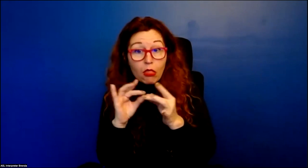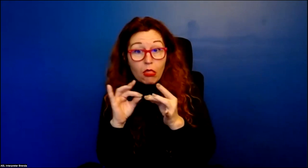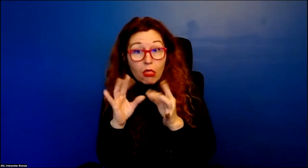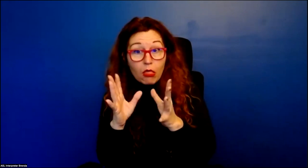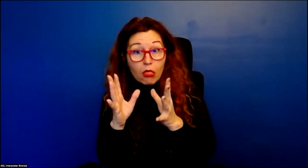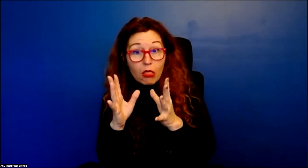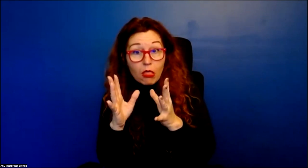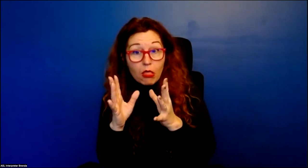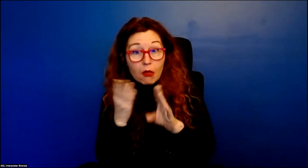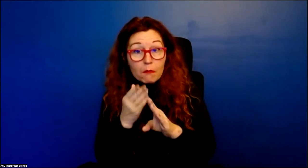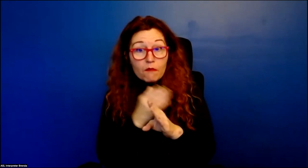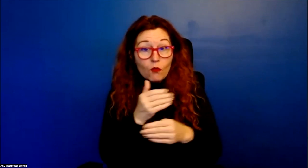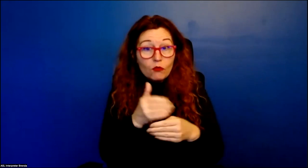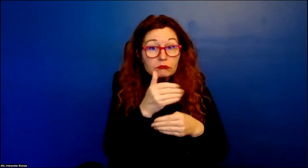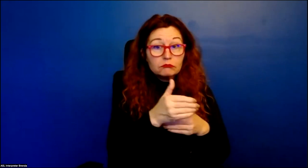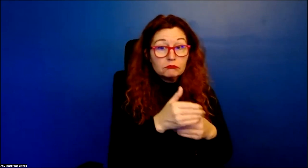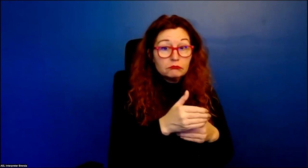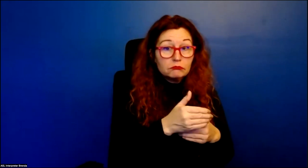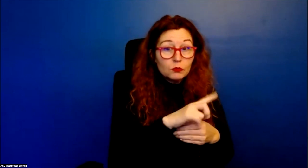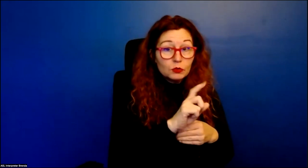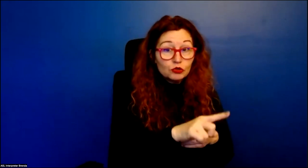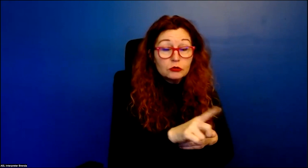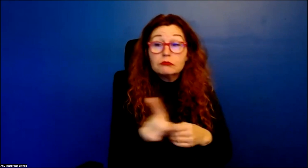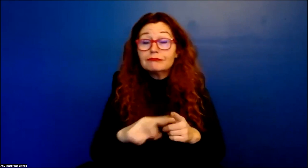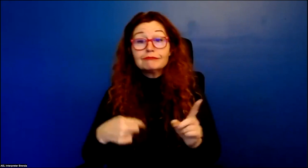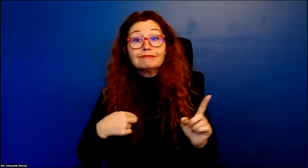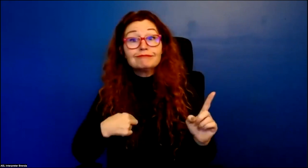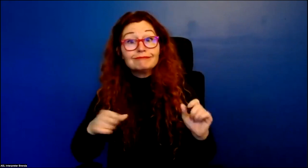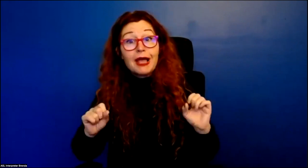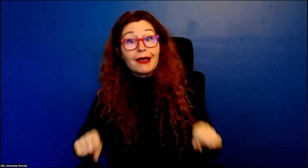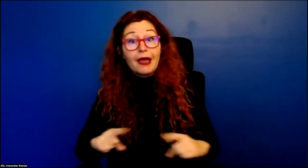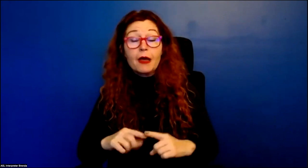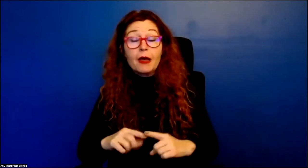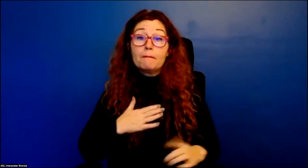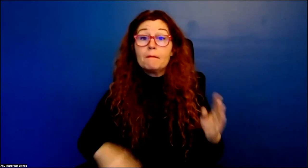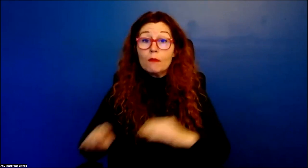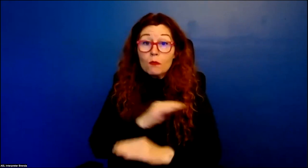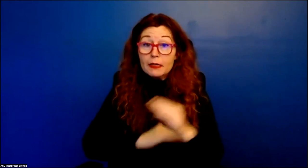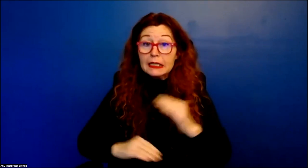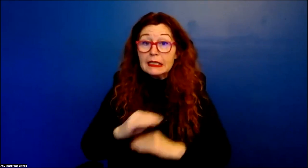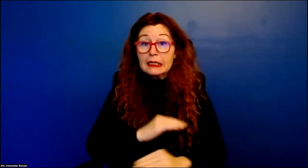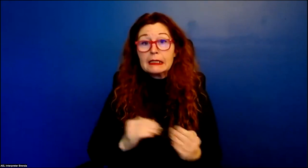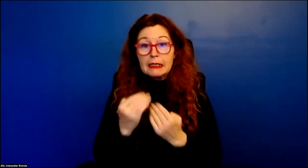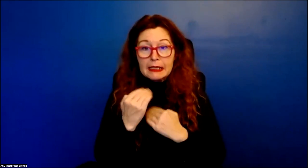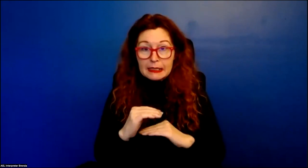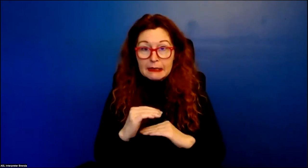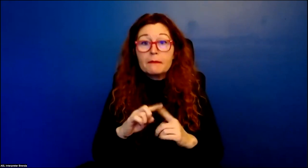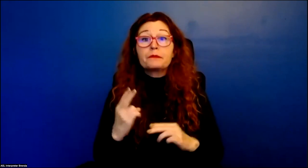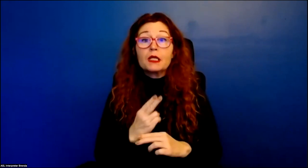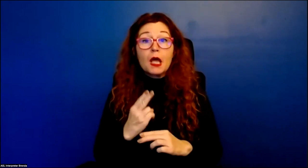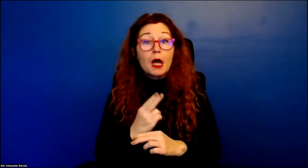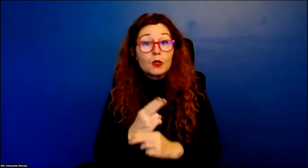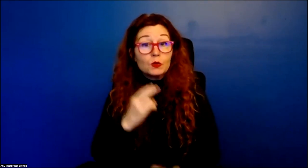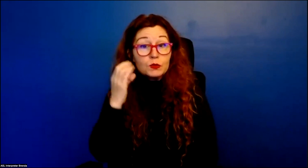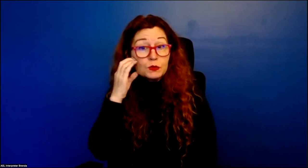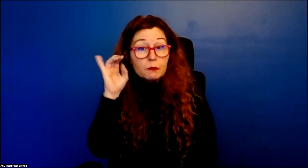I can share some. So with my limited mobility, I actually use my cell phone, my iPhone, for